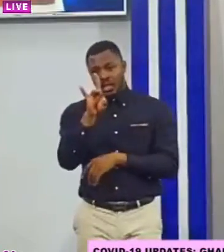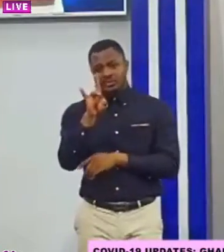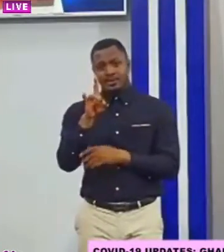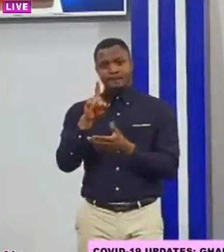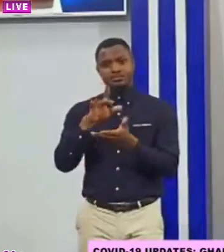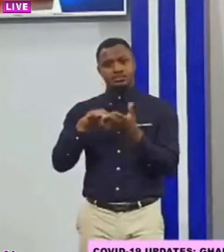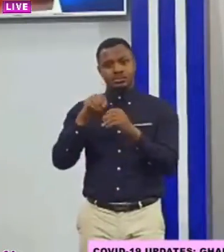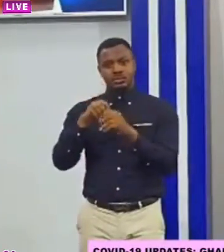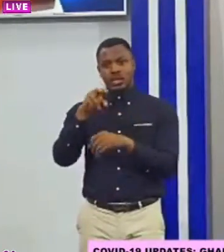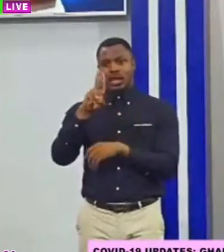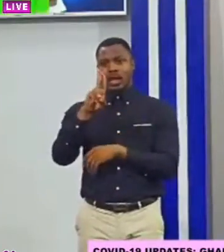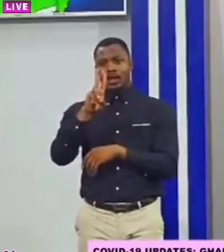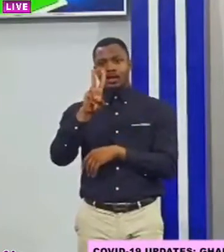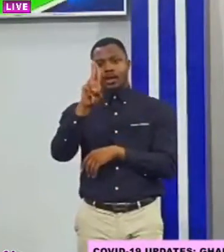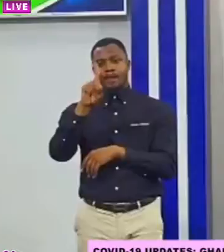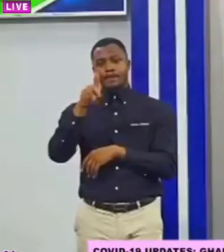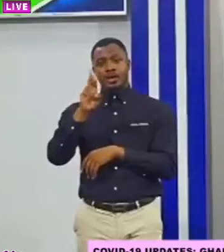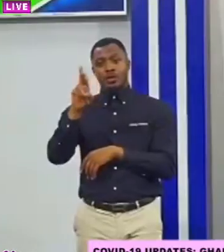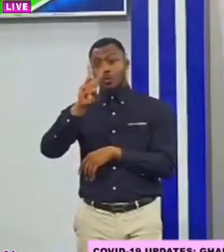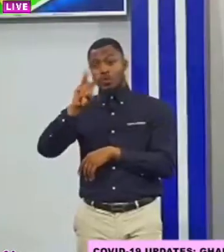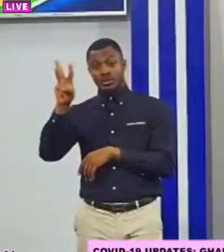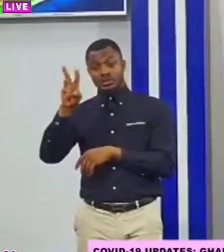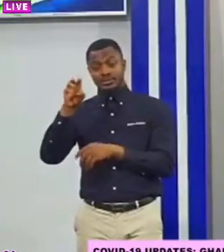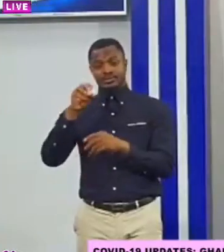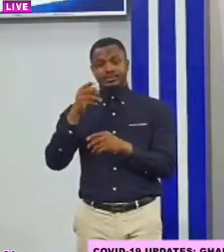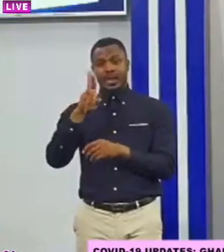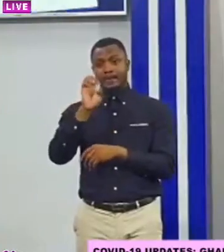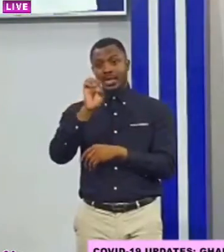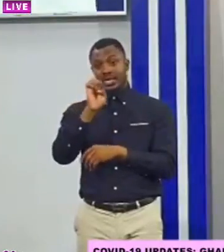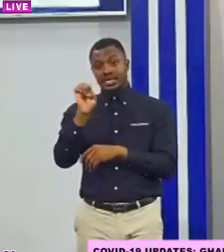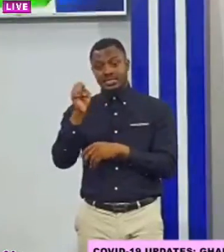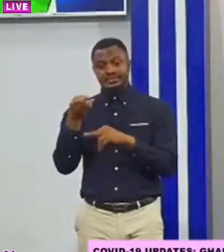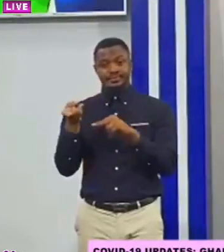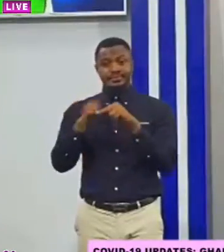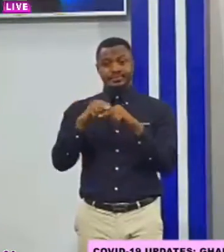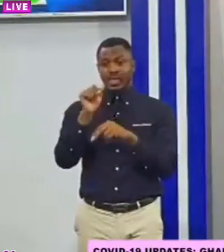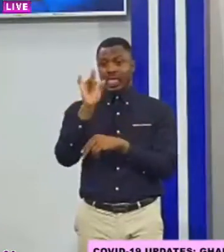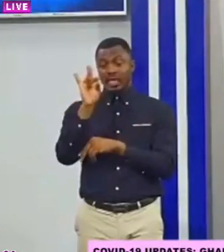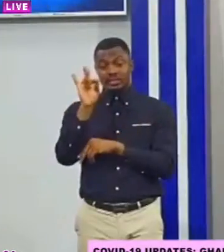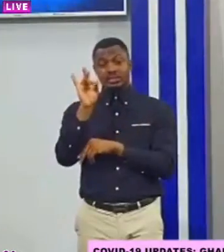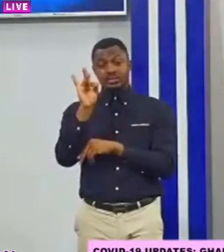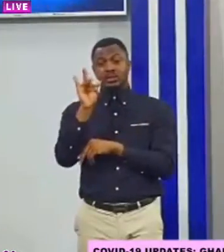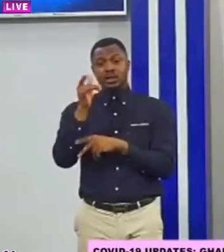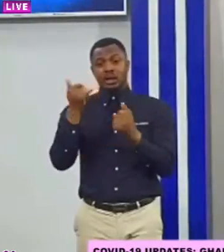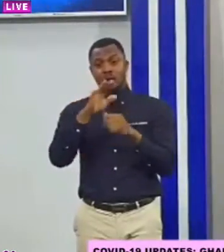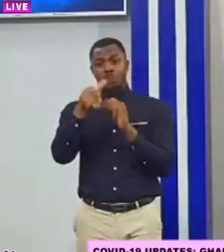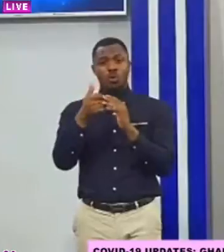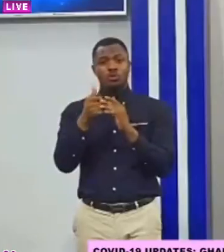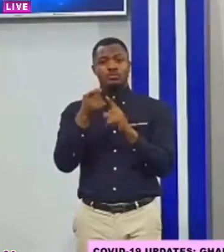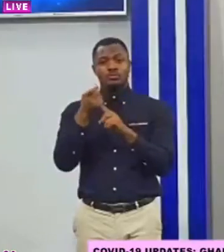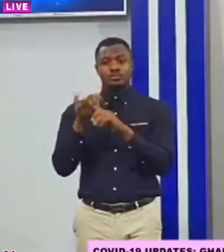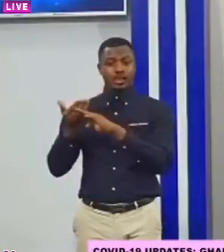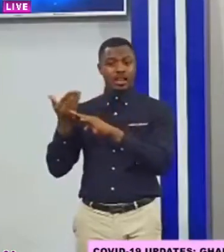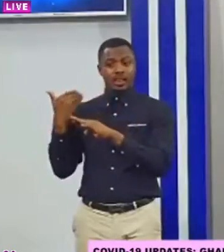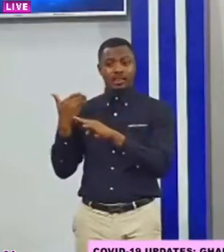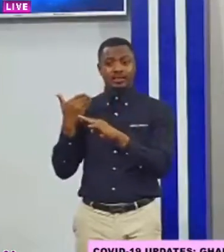in our west. The number of cases in our east has increased to 18, and they are all contacts of the earlier